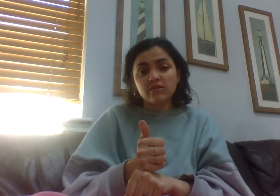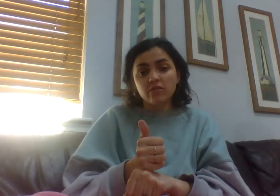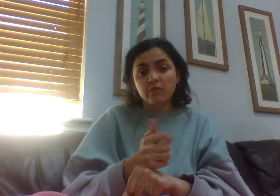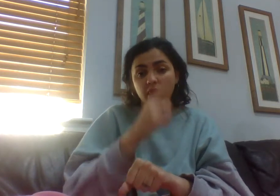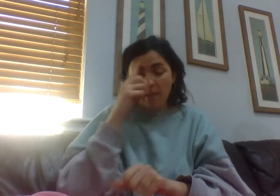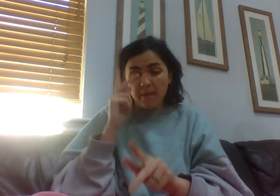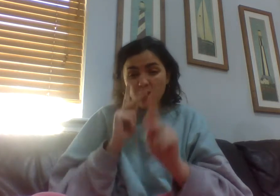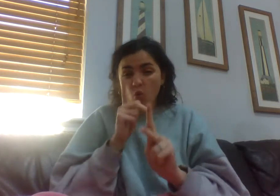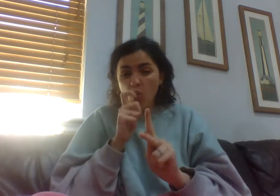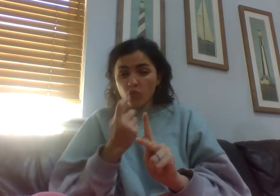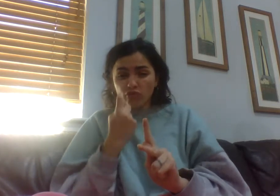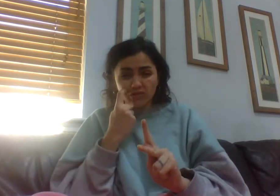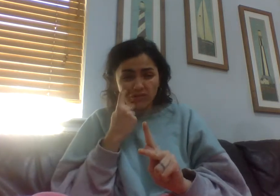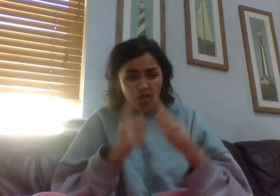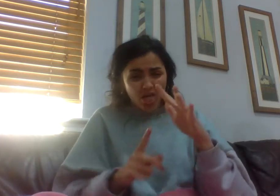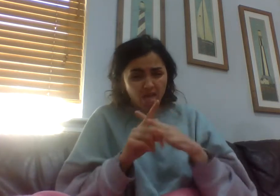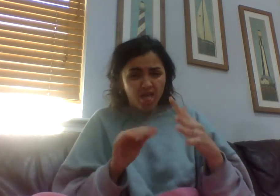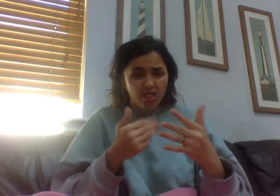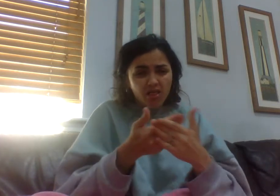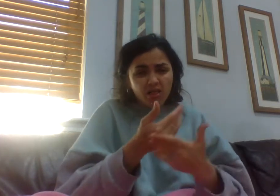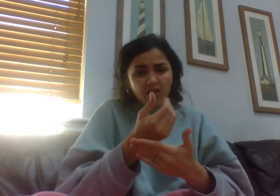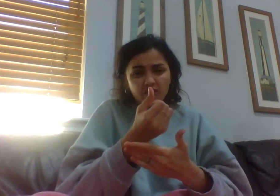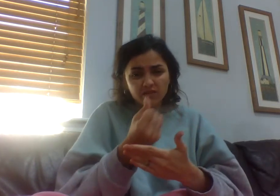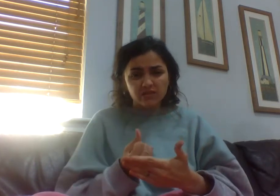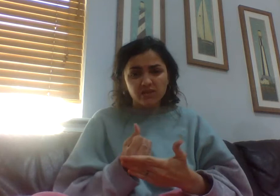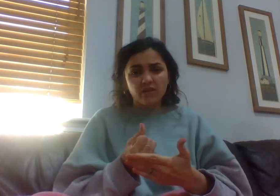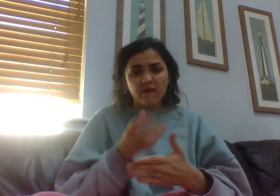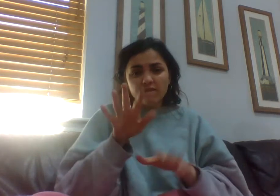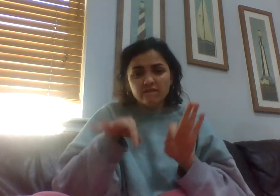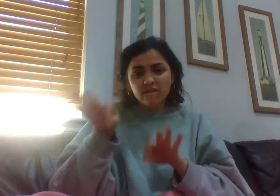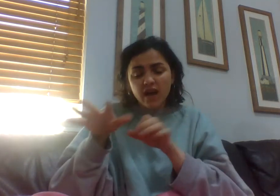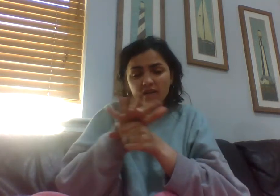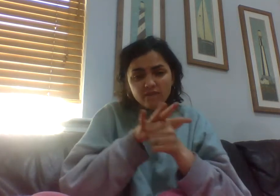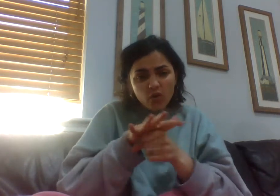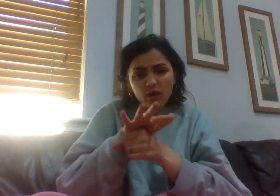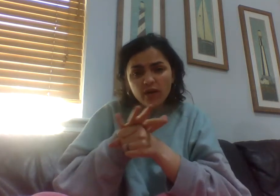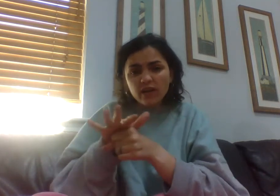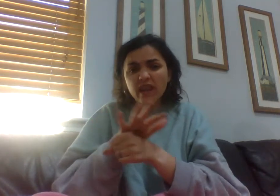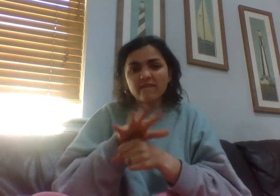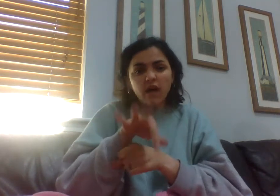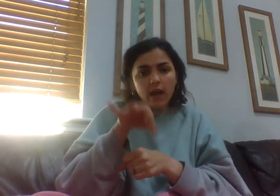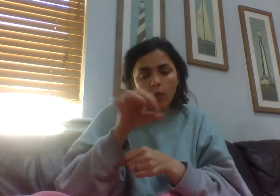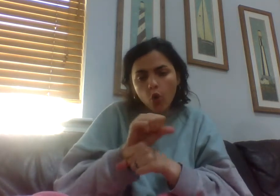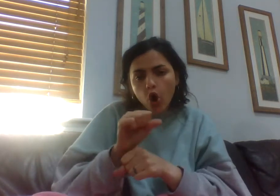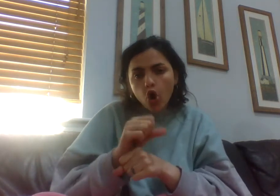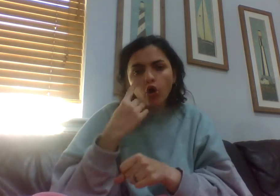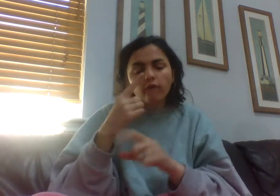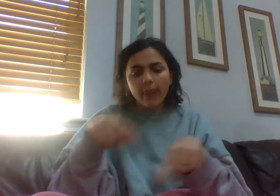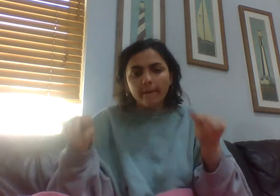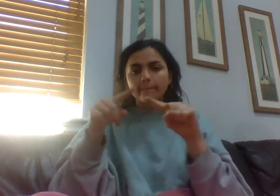in jobs, finding locations for both housing and employment for them. So it's not